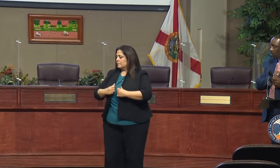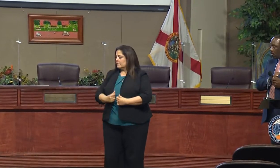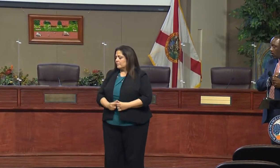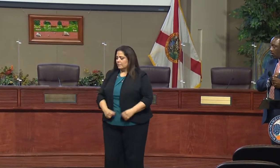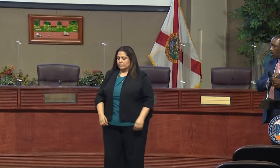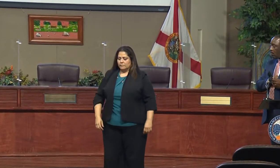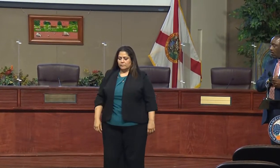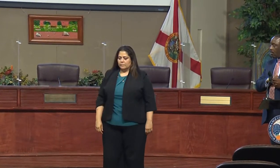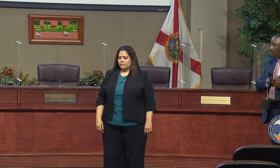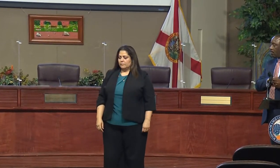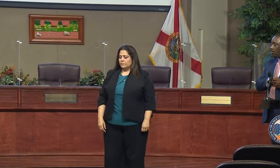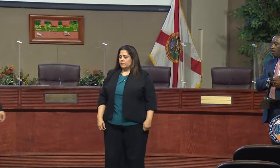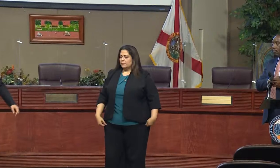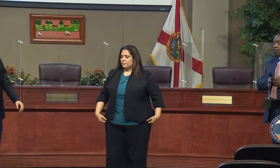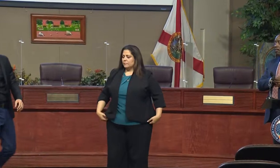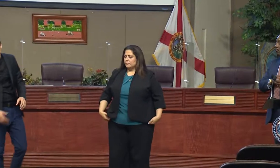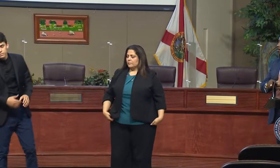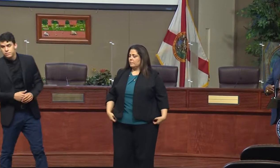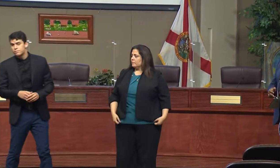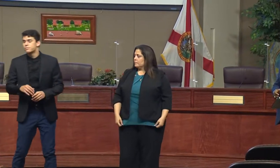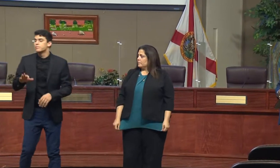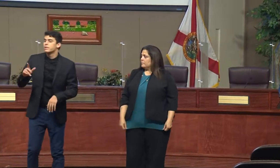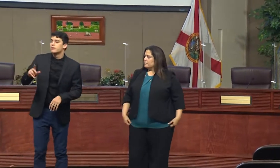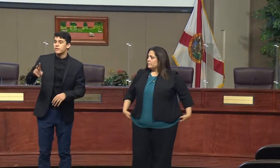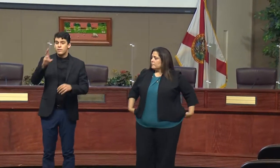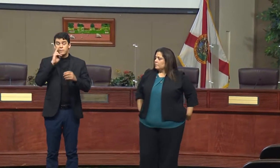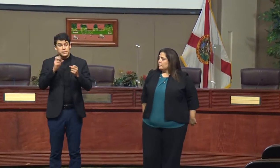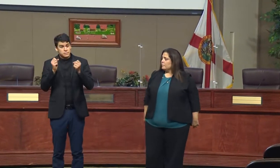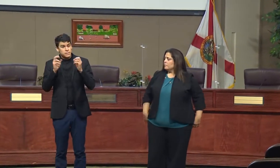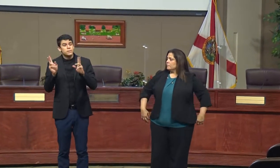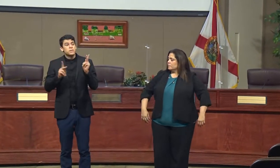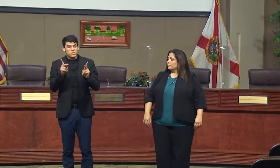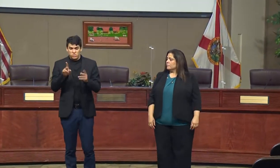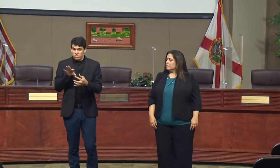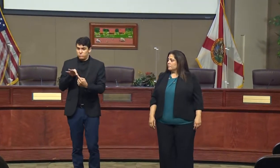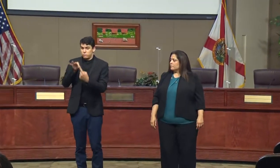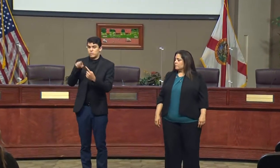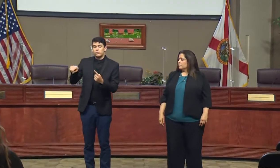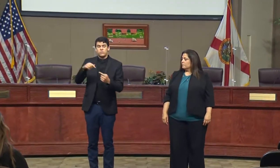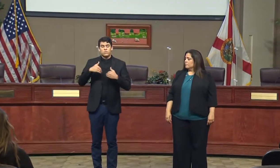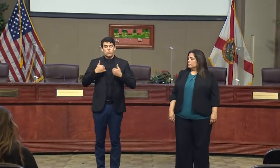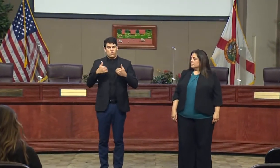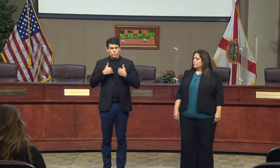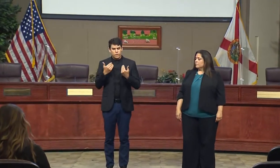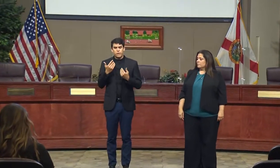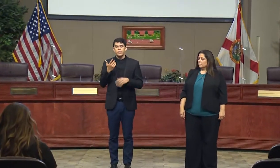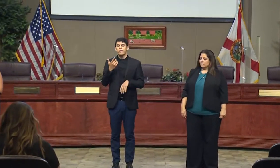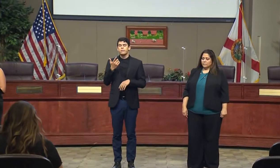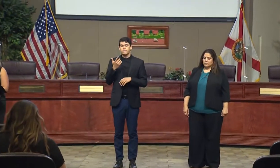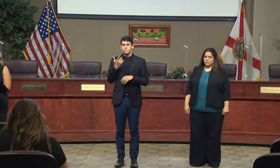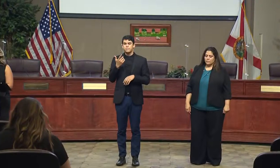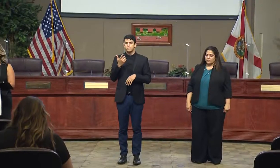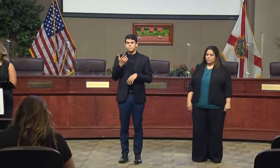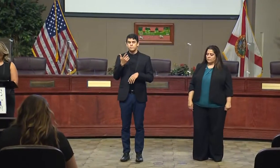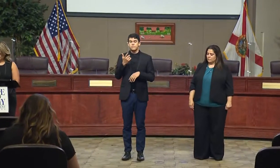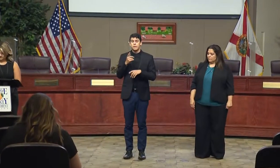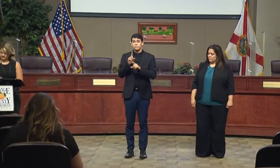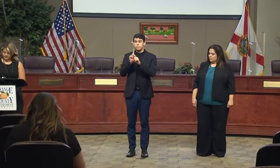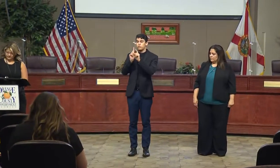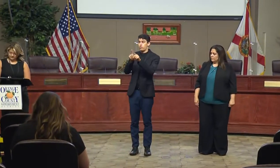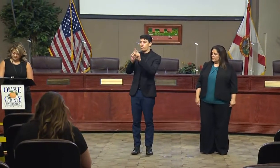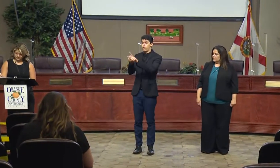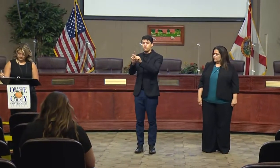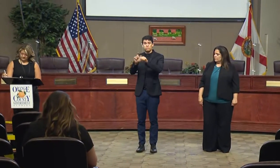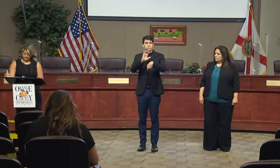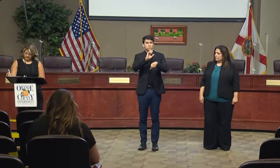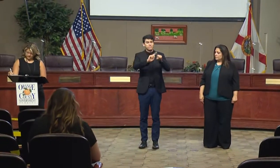Hemos visto muchas personas, sobre todo jóvenes, que se acercan a los distintos puntos de vacunación en toda la